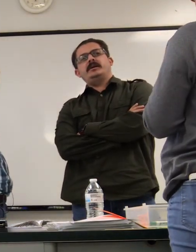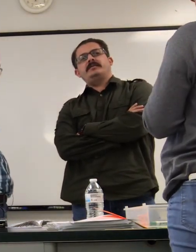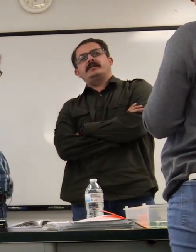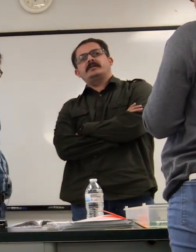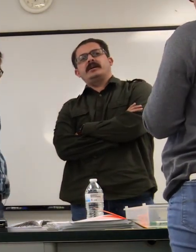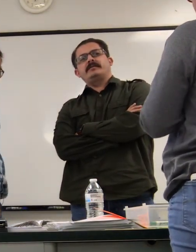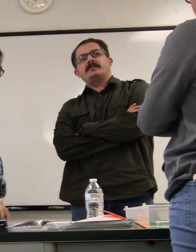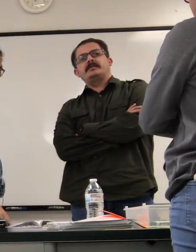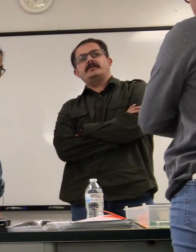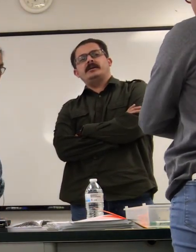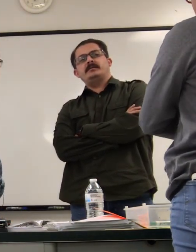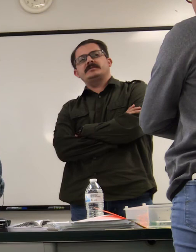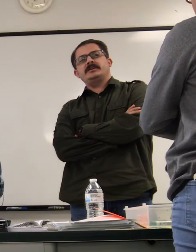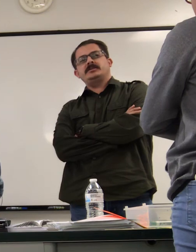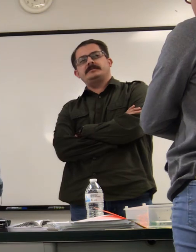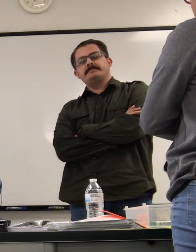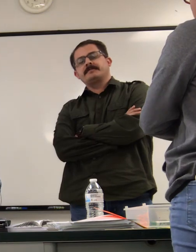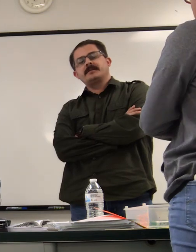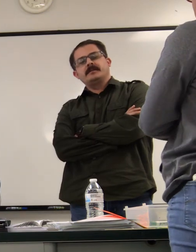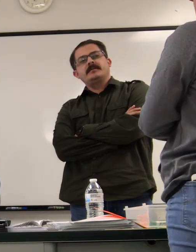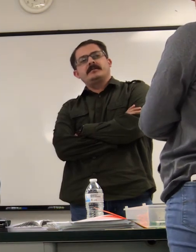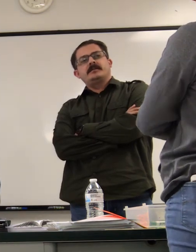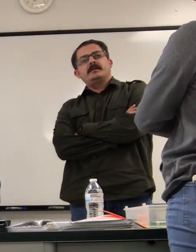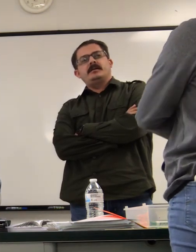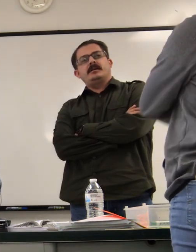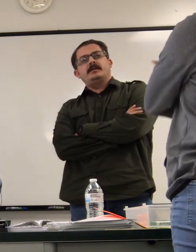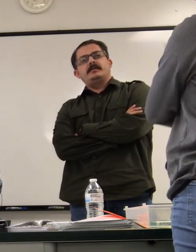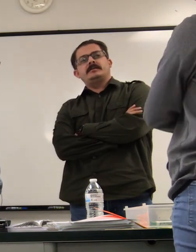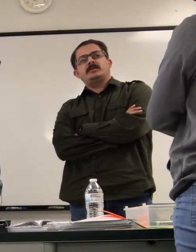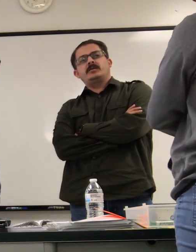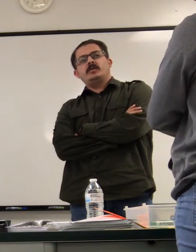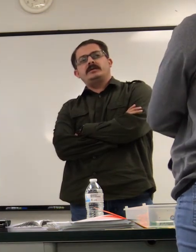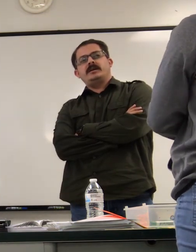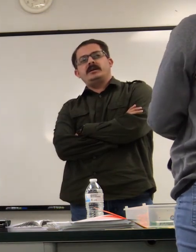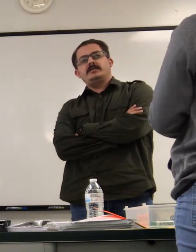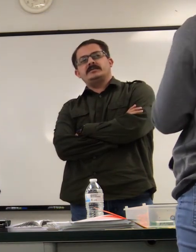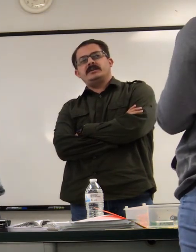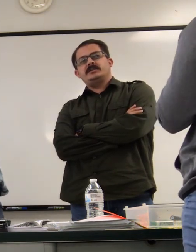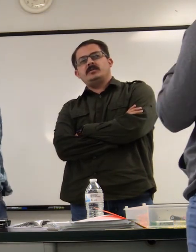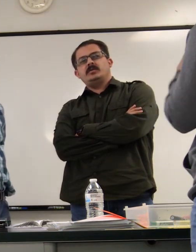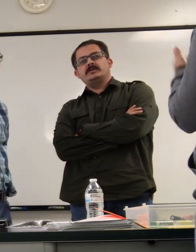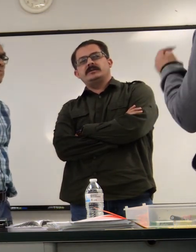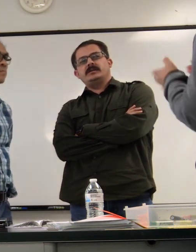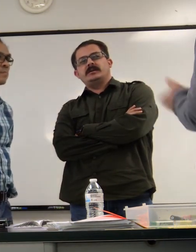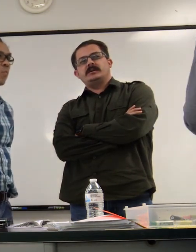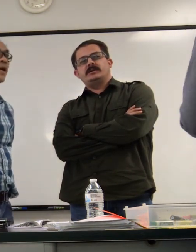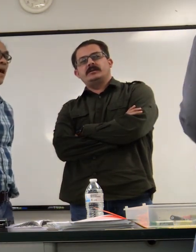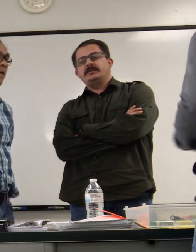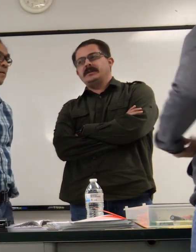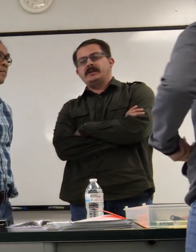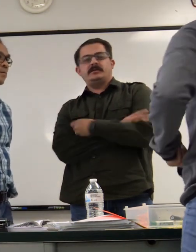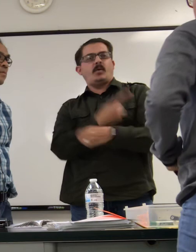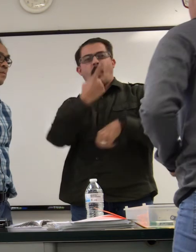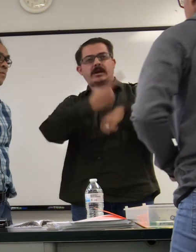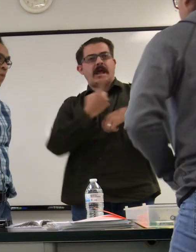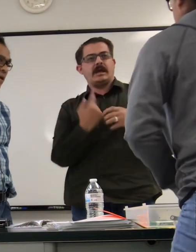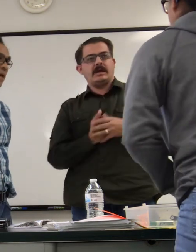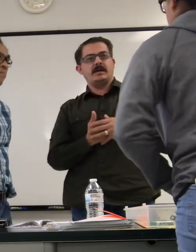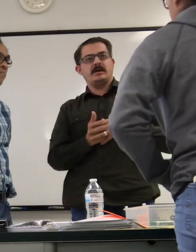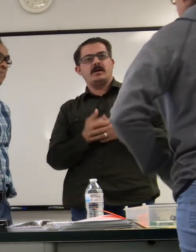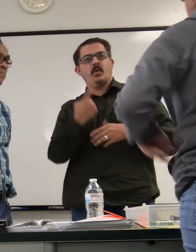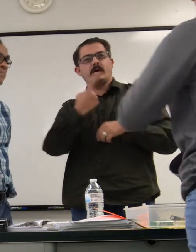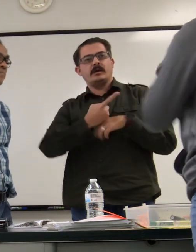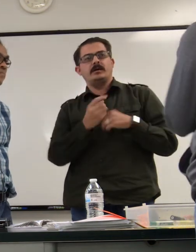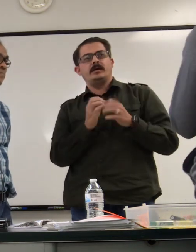I know we have the cadaver presentation. It's only 1 day presentation, or is it? 1 day. 1